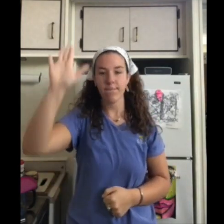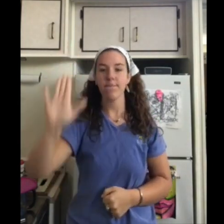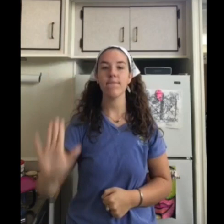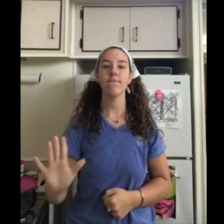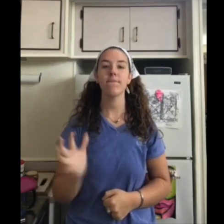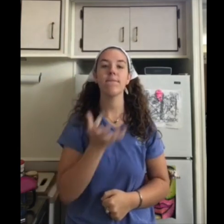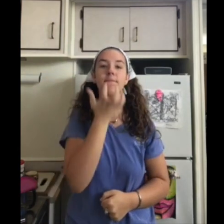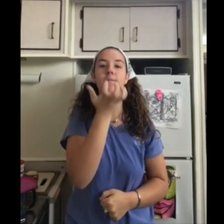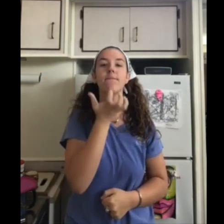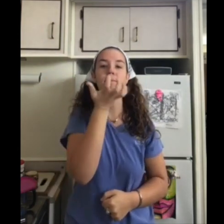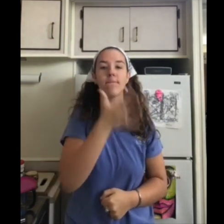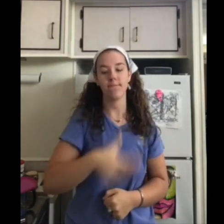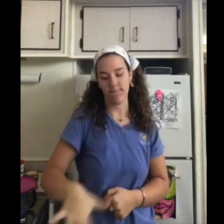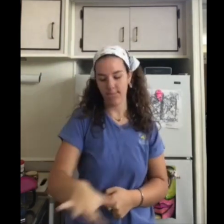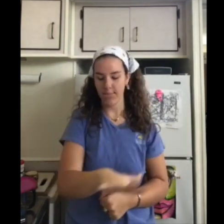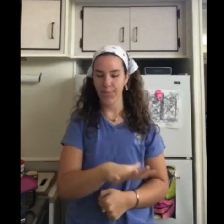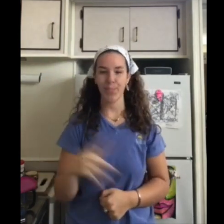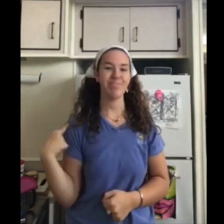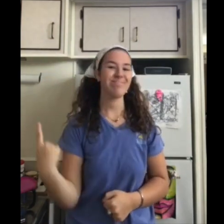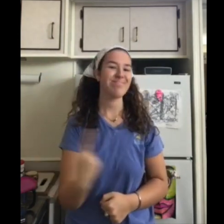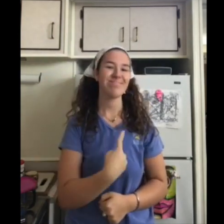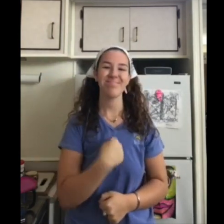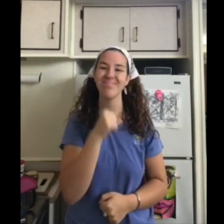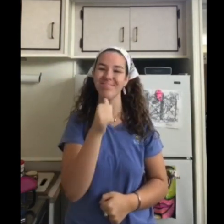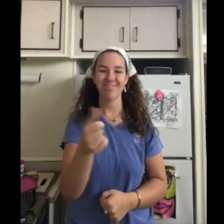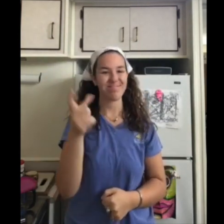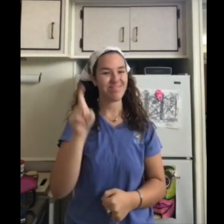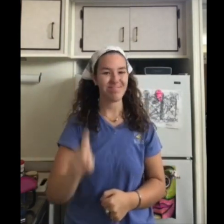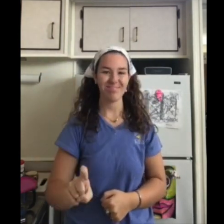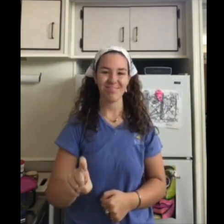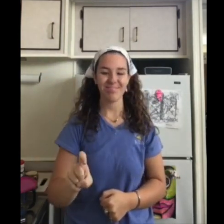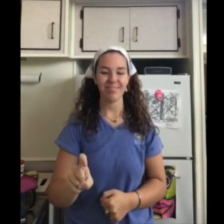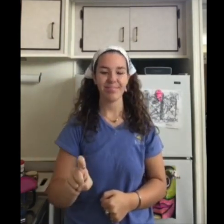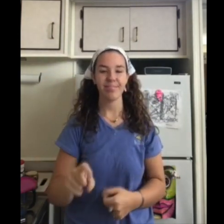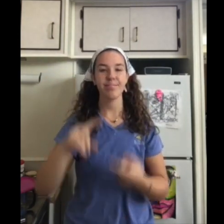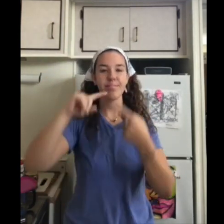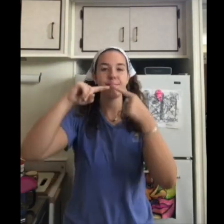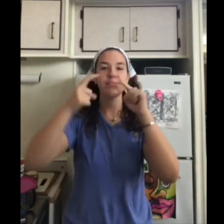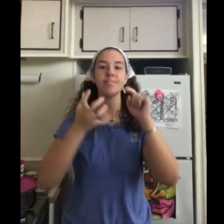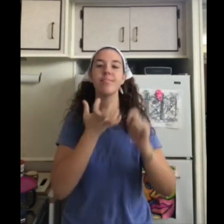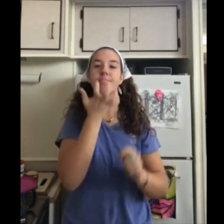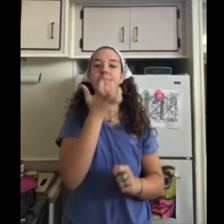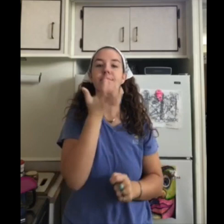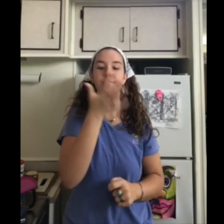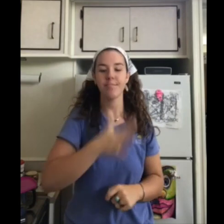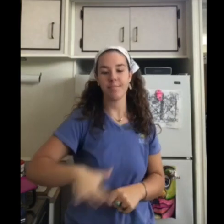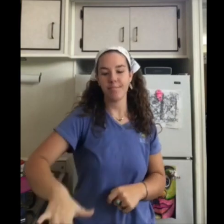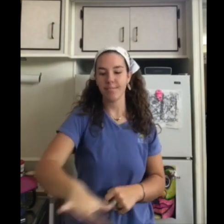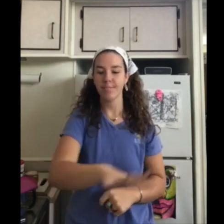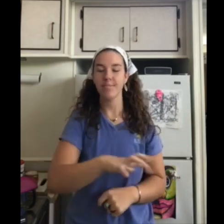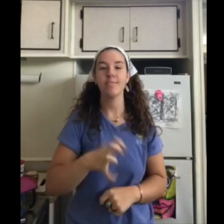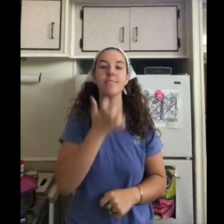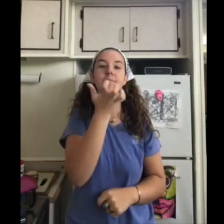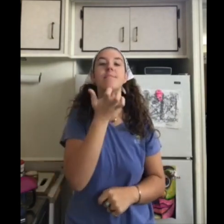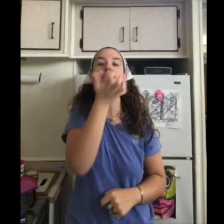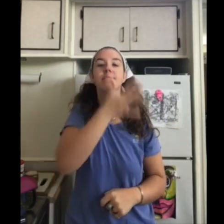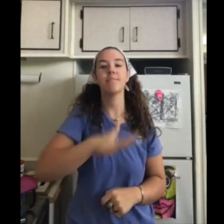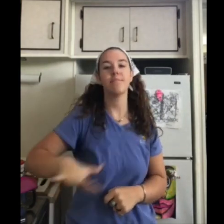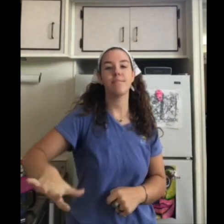Lord, we don't need another meadow. There are cornfields and wheat